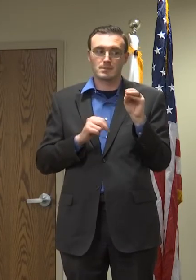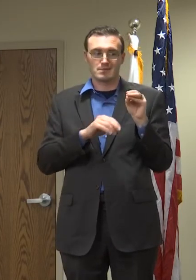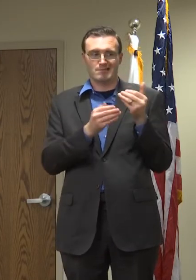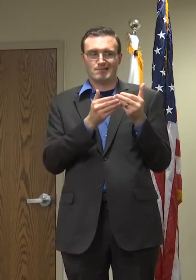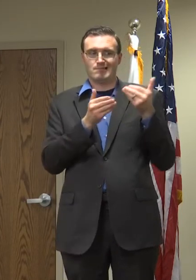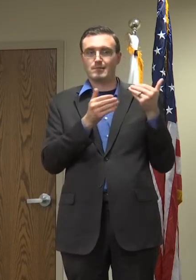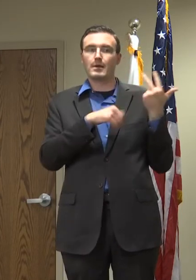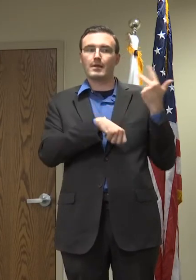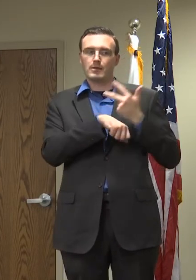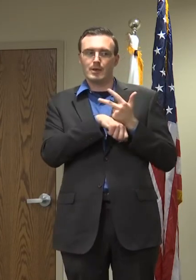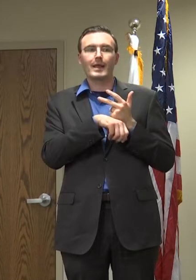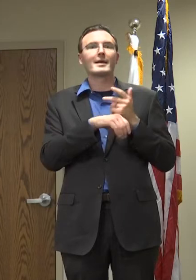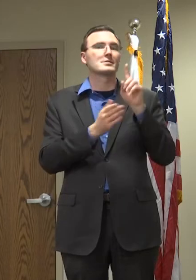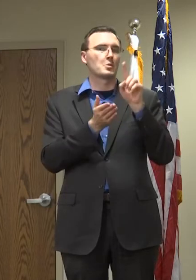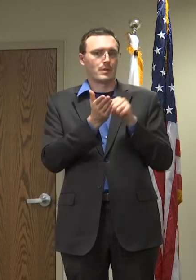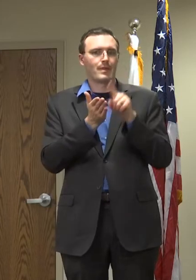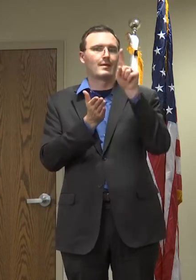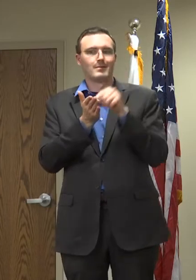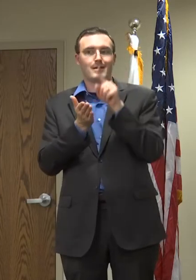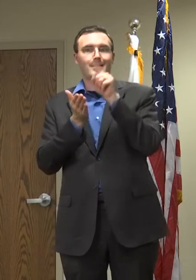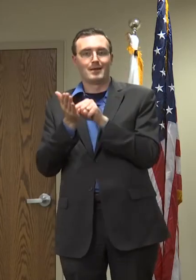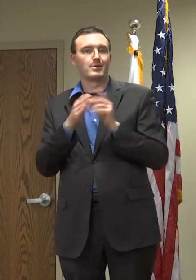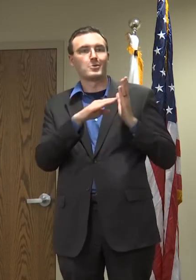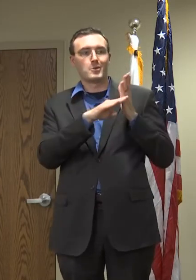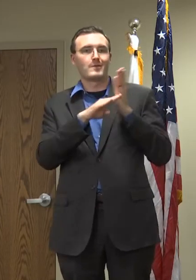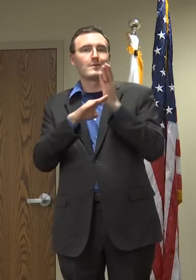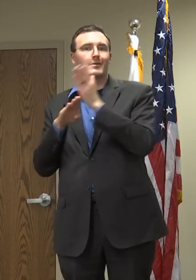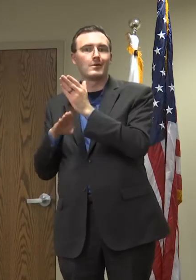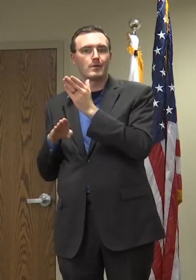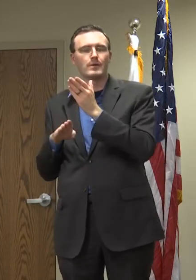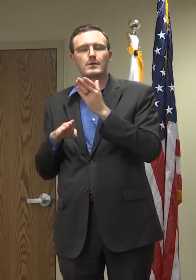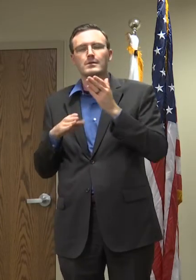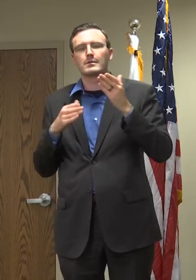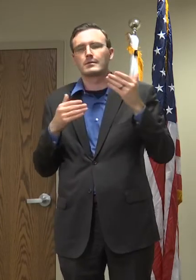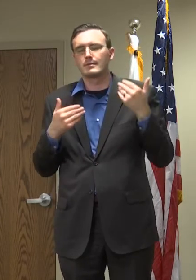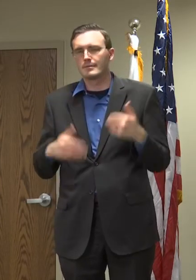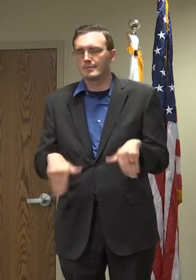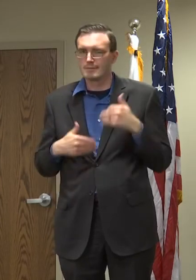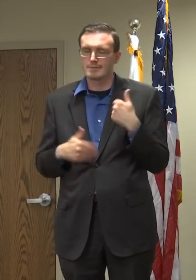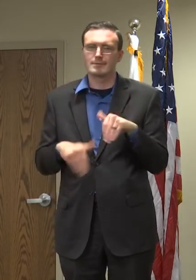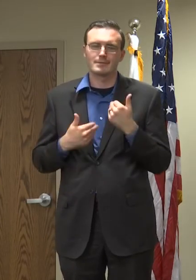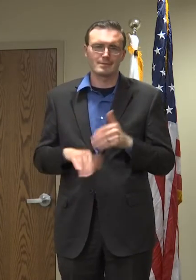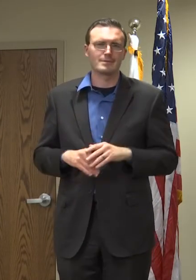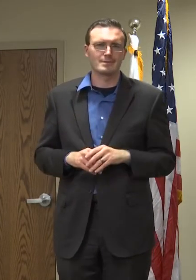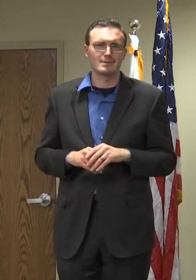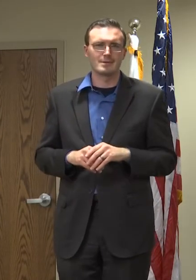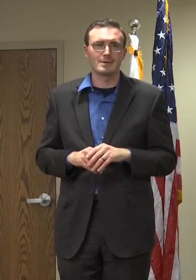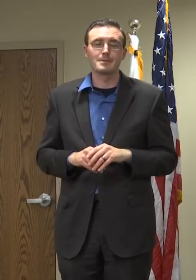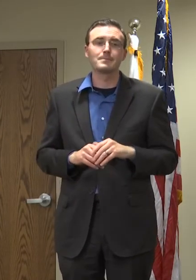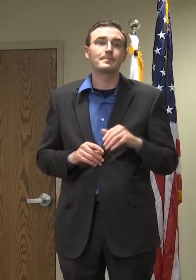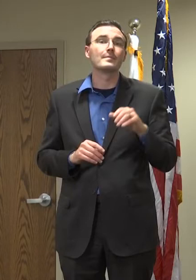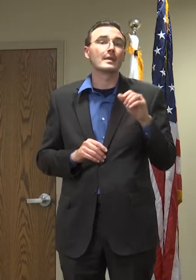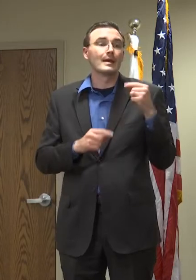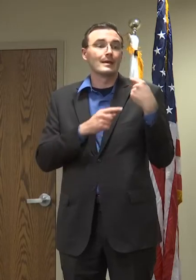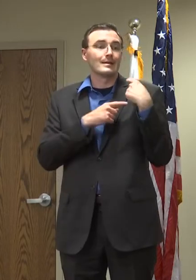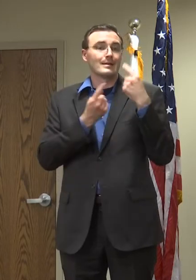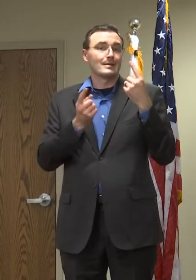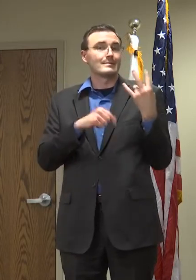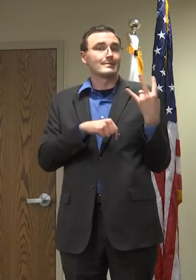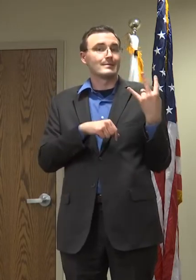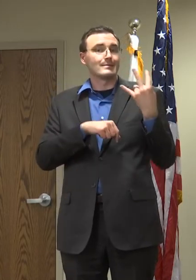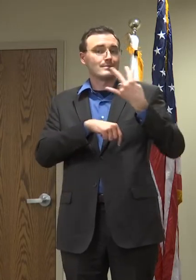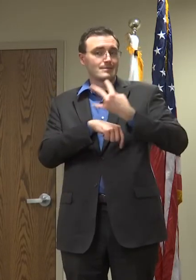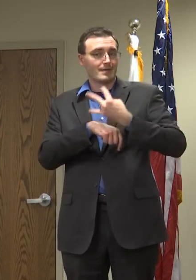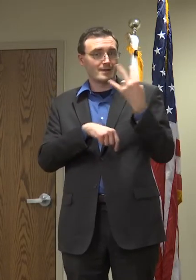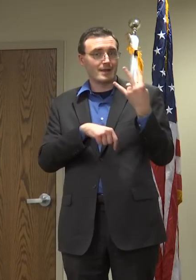1,000 cases being counted of being positive for COVID-19. This is the highest 7-day average we've